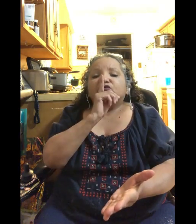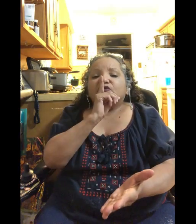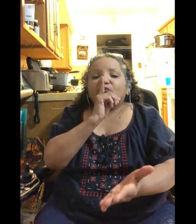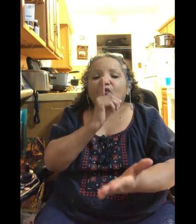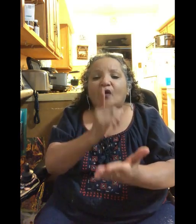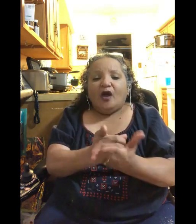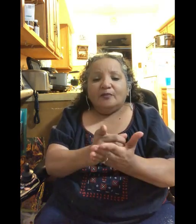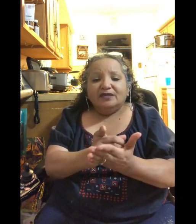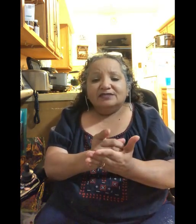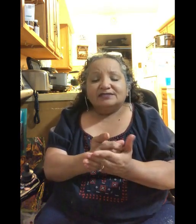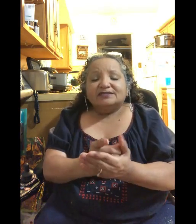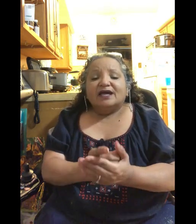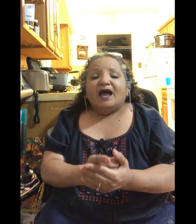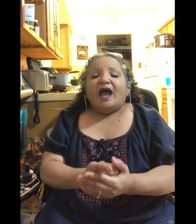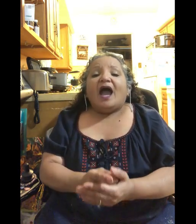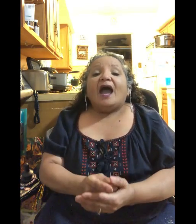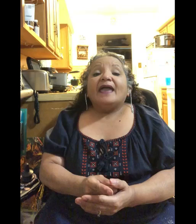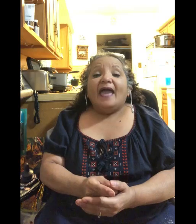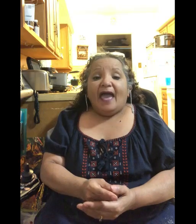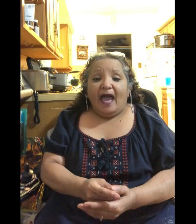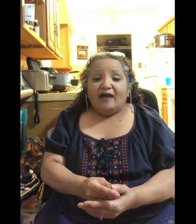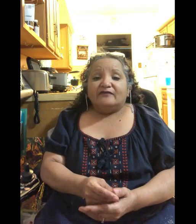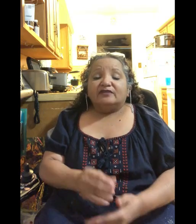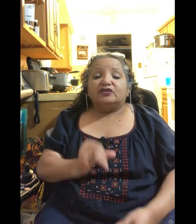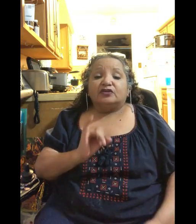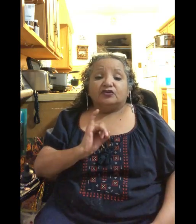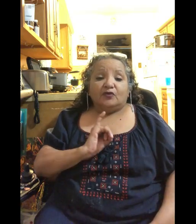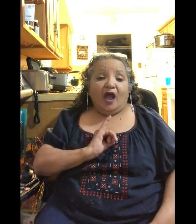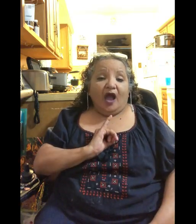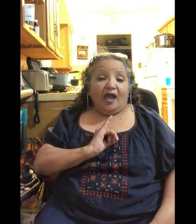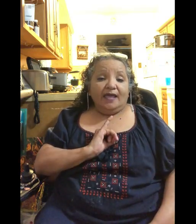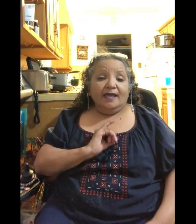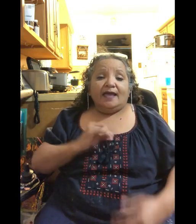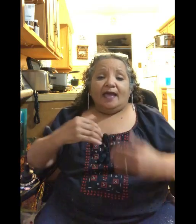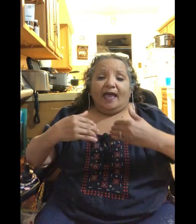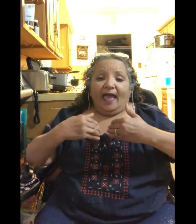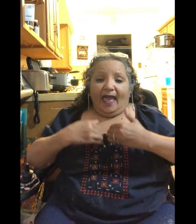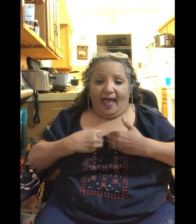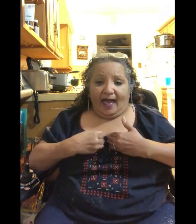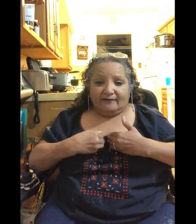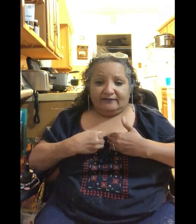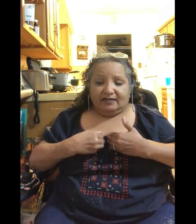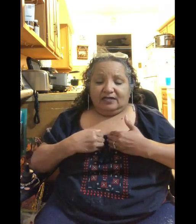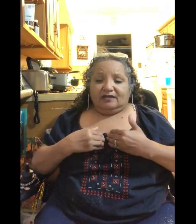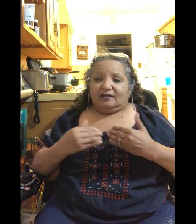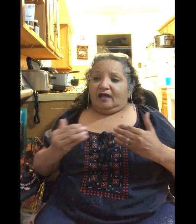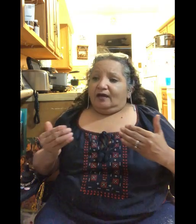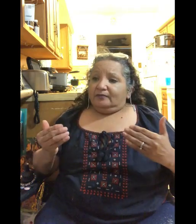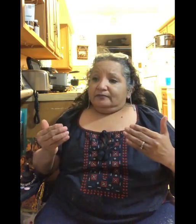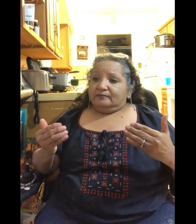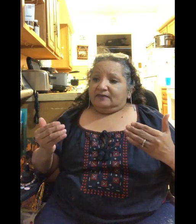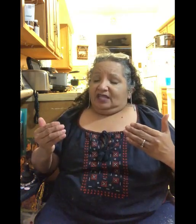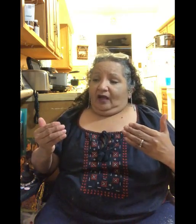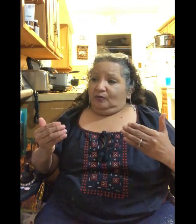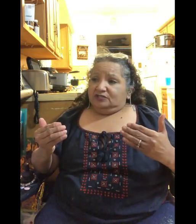the promise I have. You can do I have. Almost like